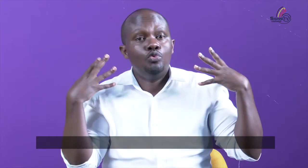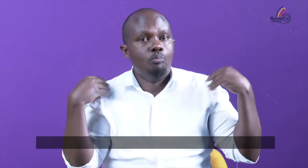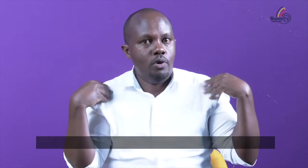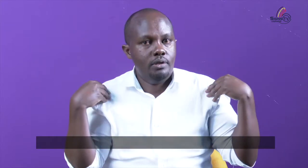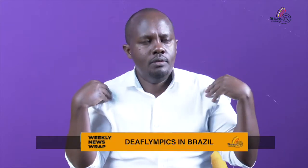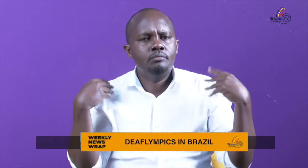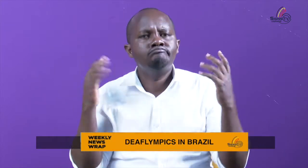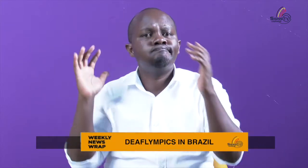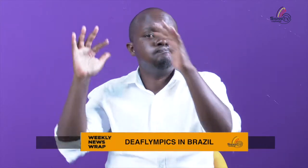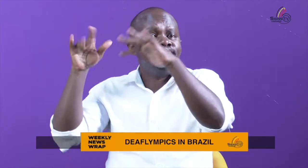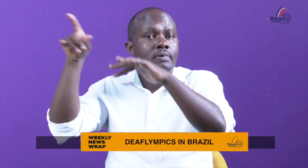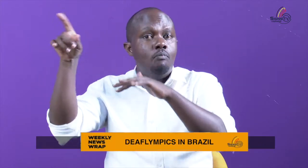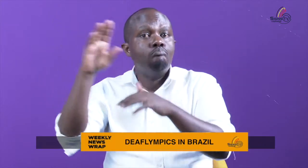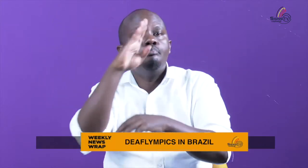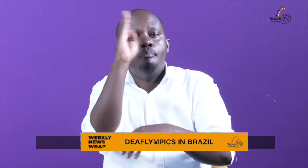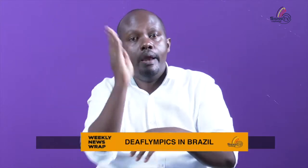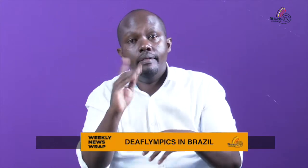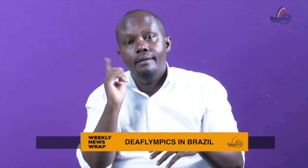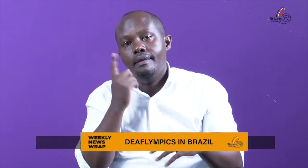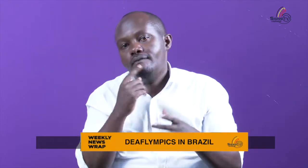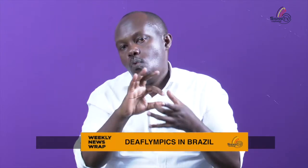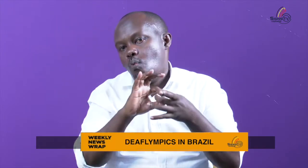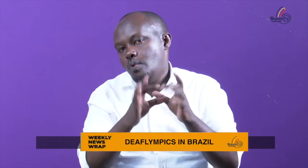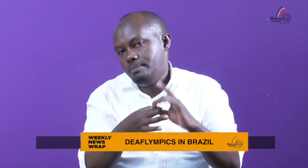In the sports, Deaf Olympics in Brazil.